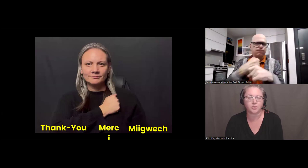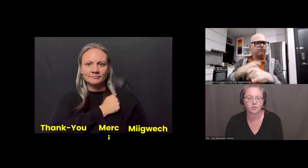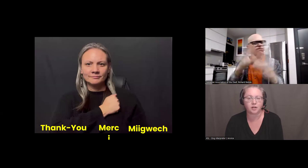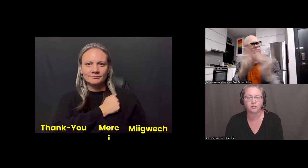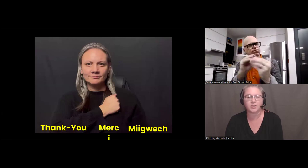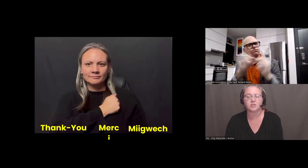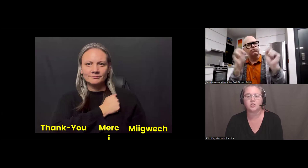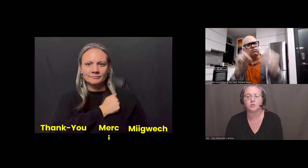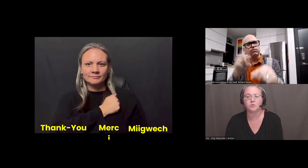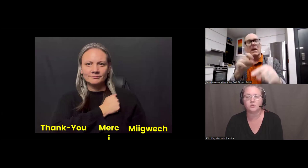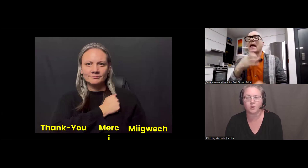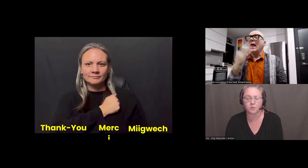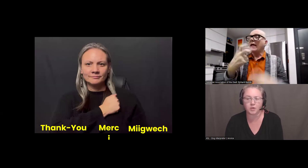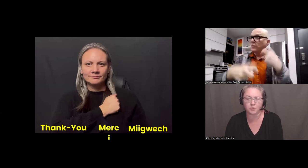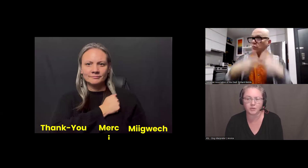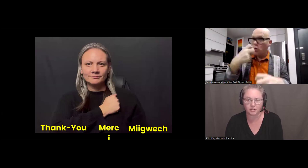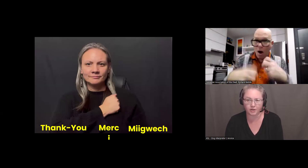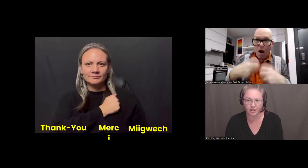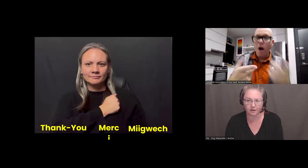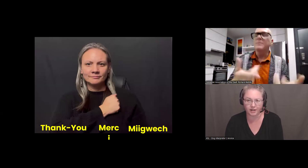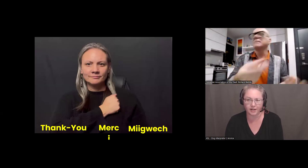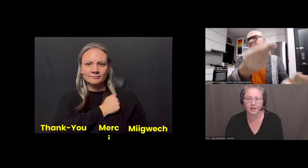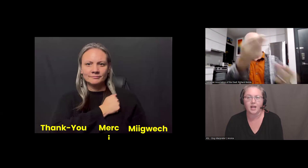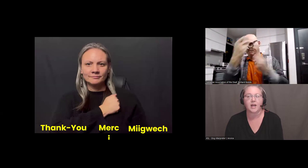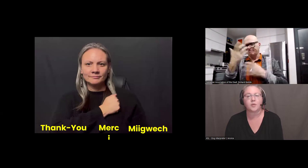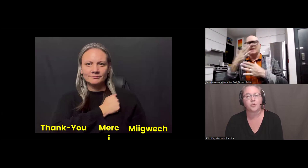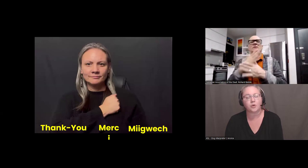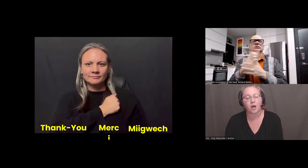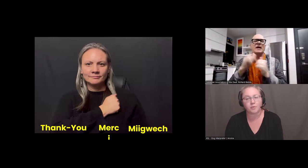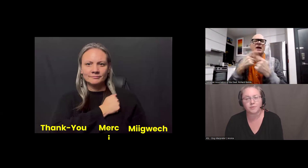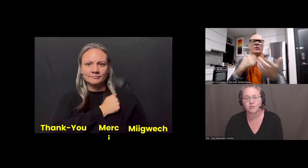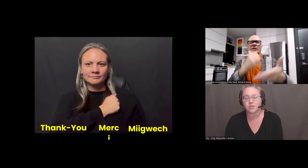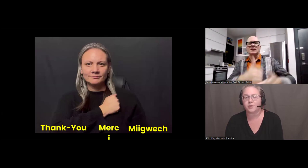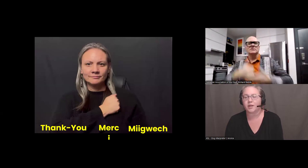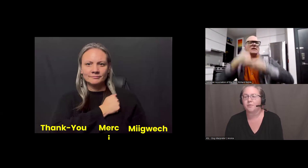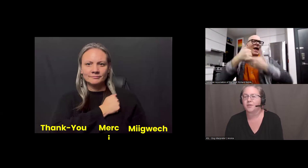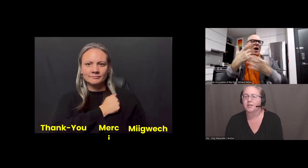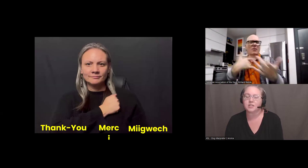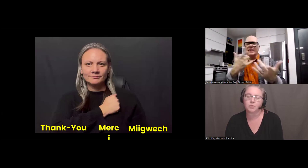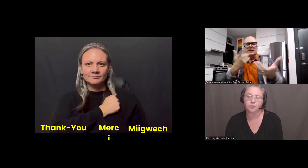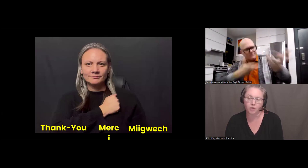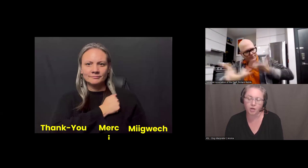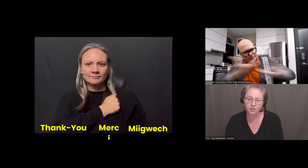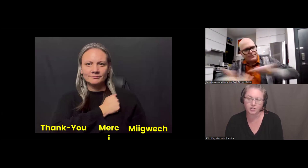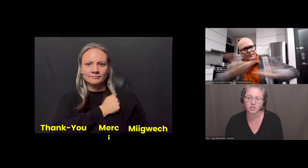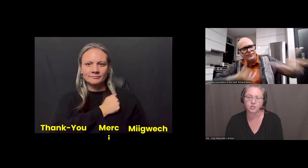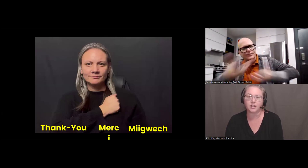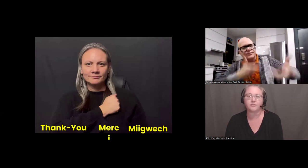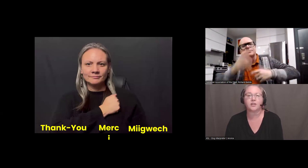provincial governments. You know the people in your area. The problems that are showing up, they need to be brought to the national level. And